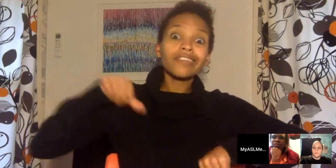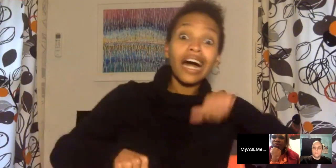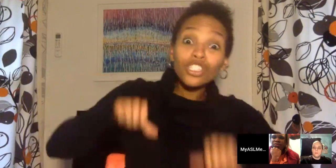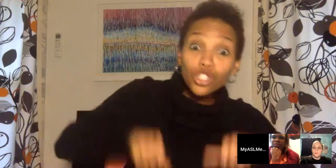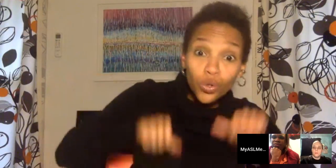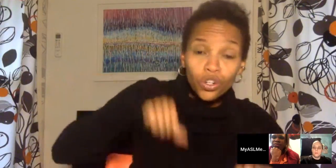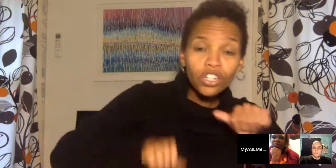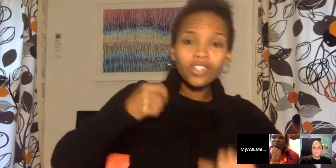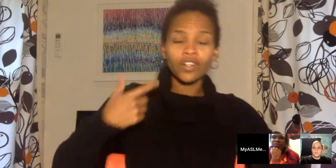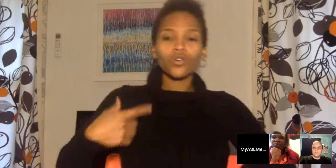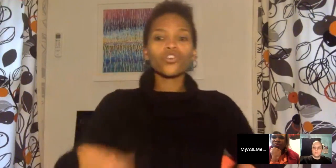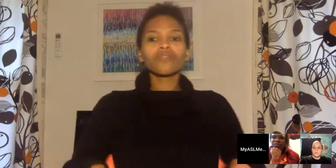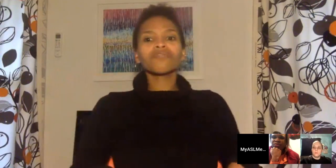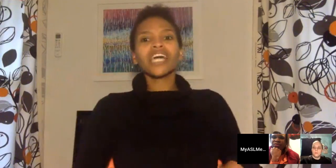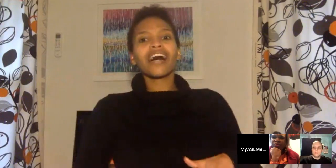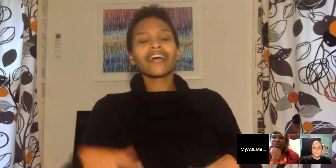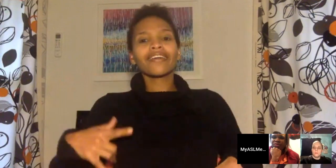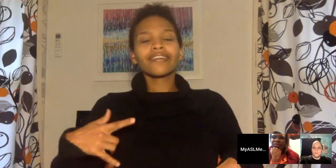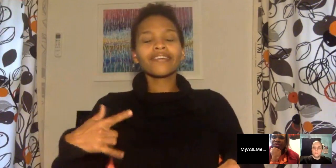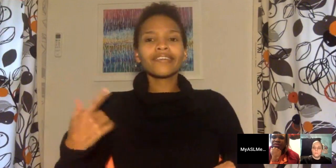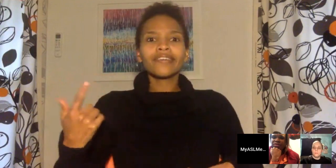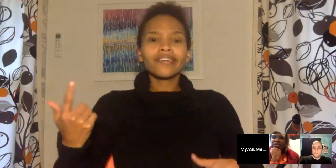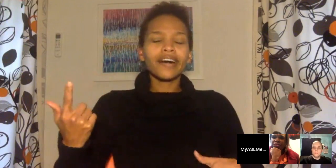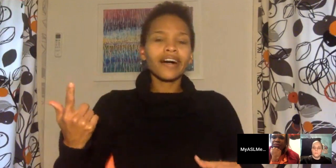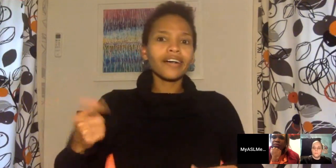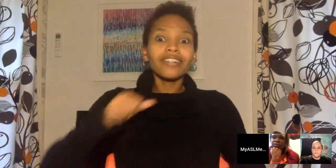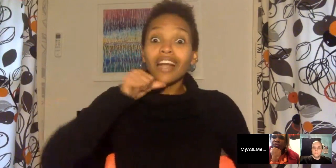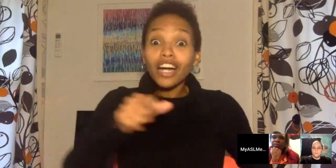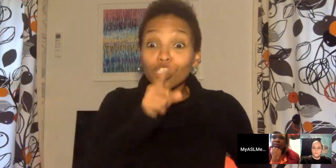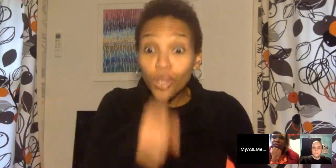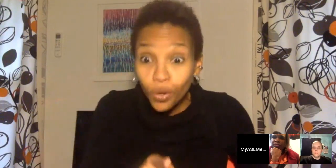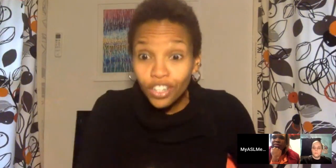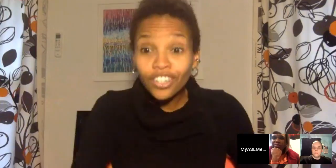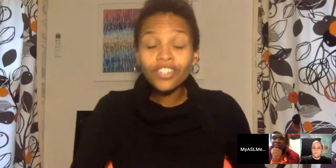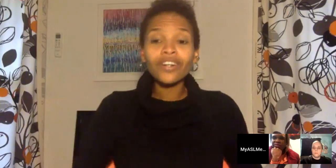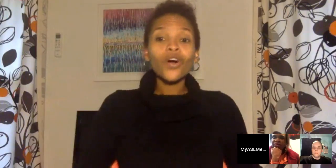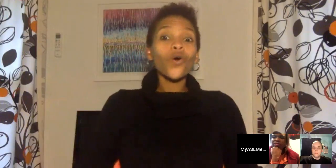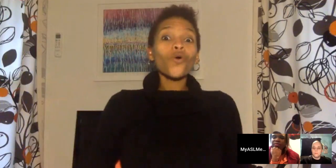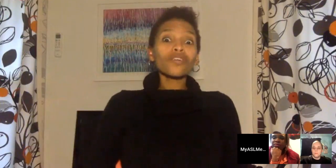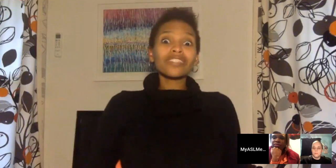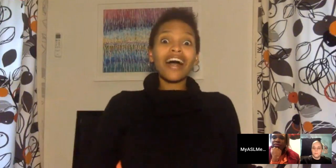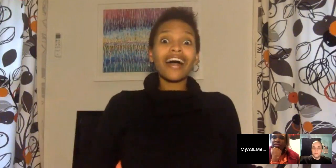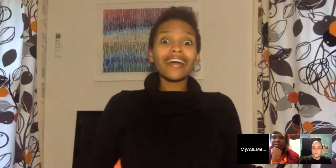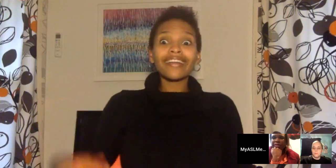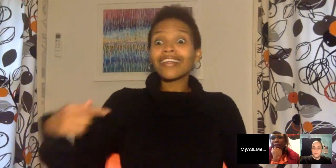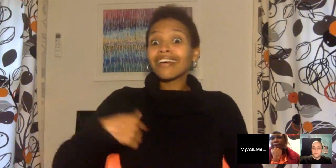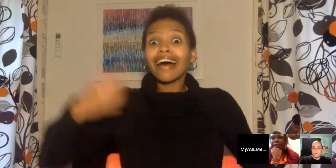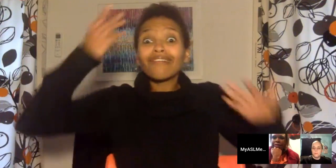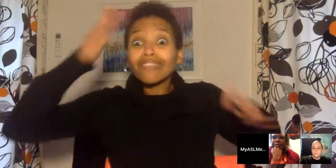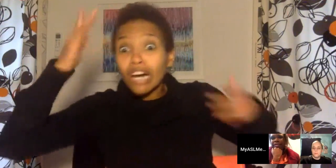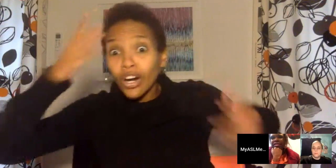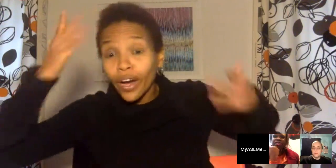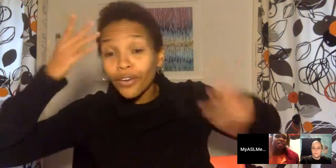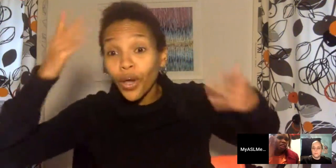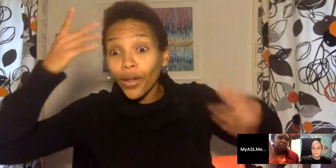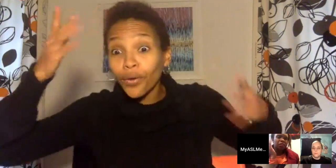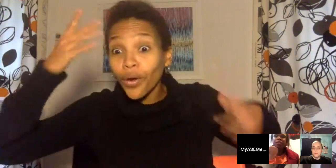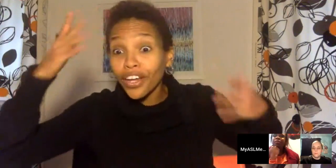not sure, or sign not sure, or sign I don't